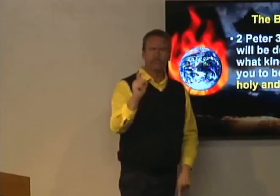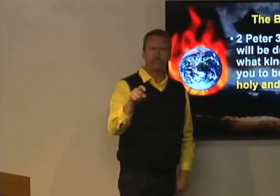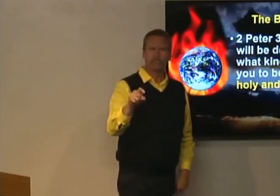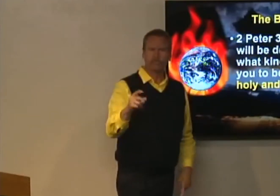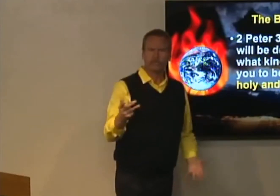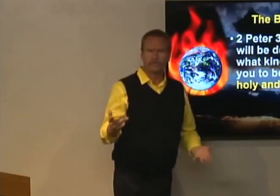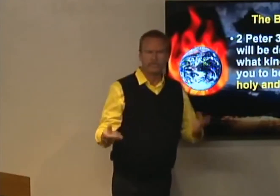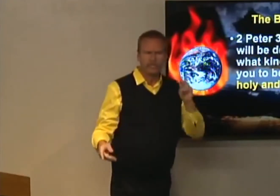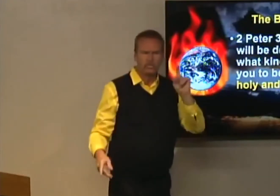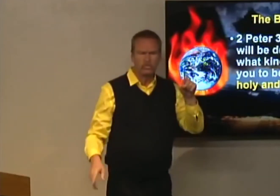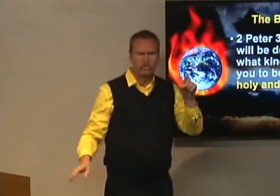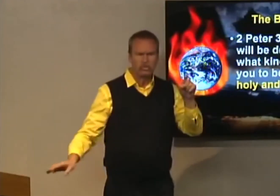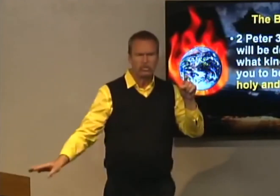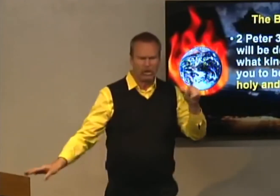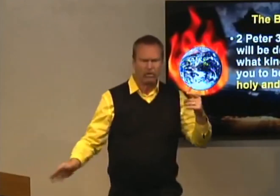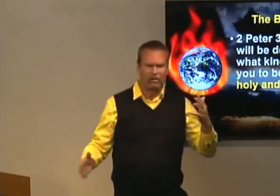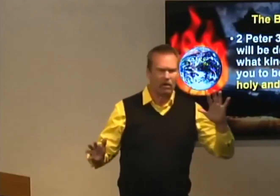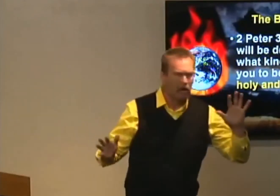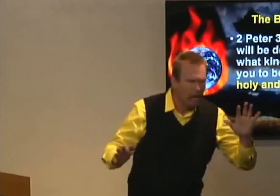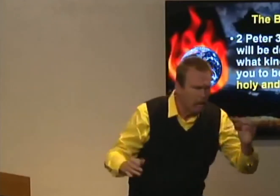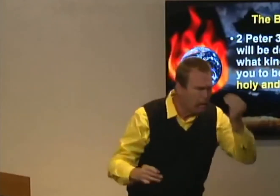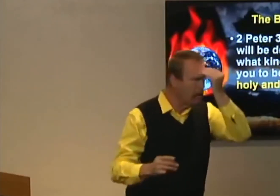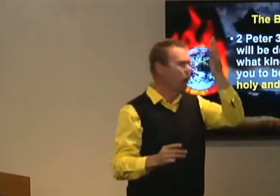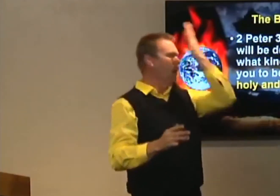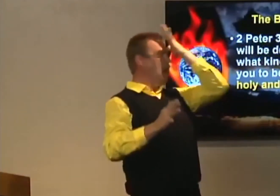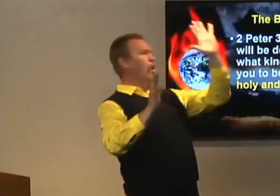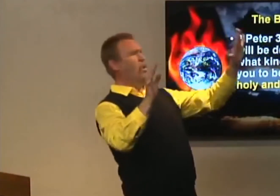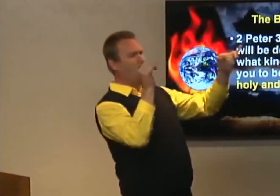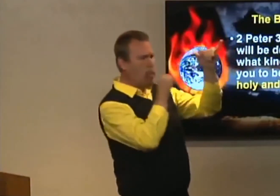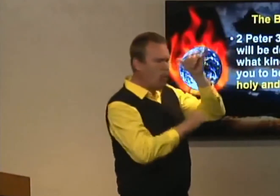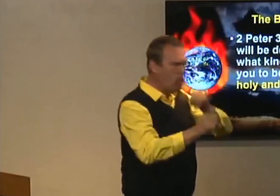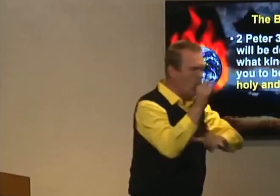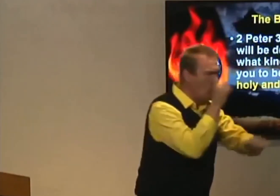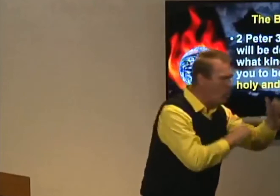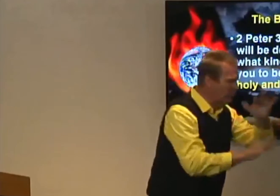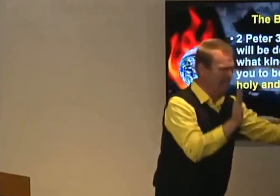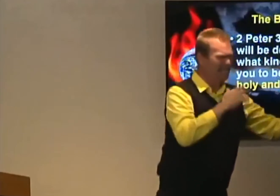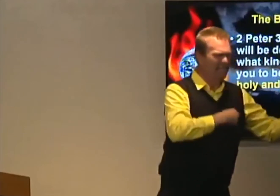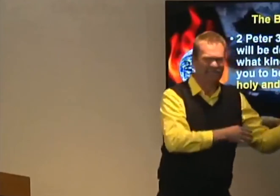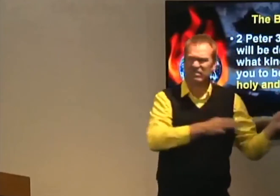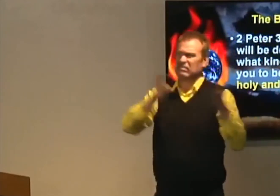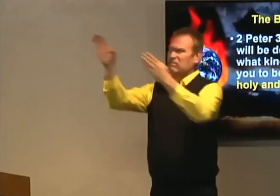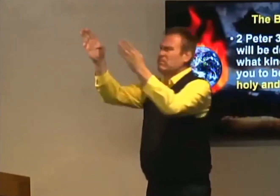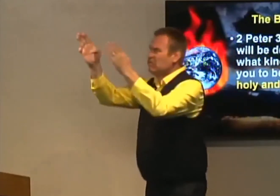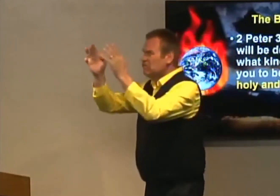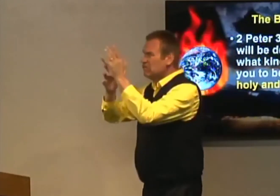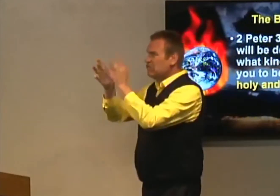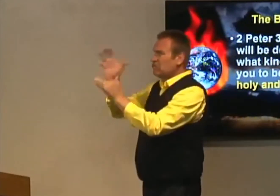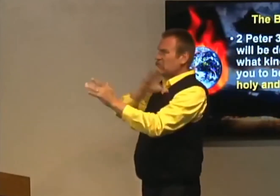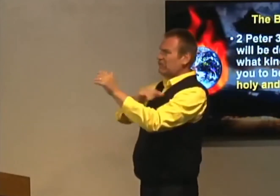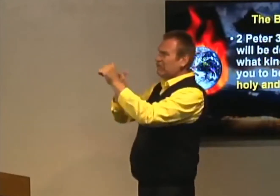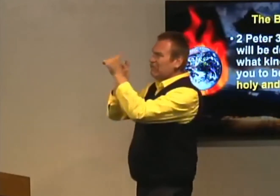what kind of people ought you to be? What kind of people should you be? Shouldn't be foolish. You shouldn't